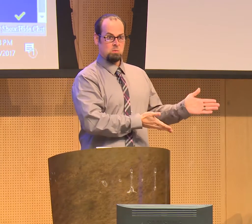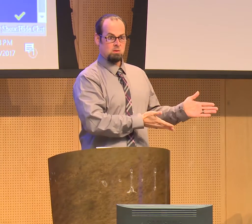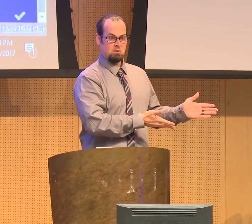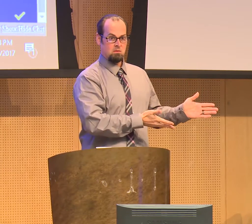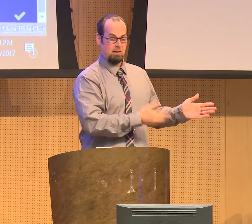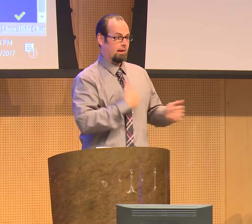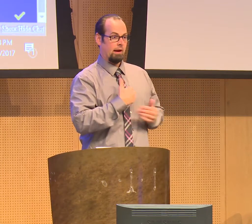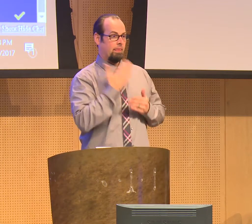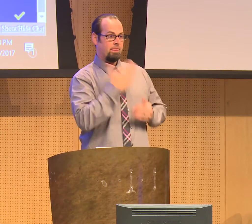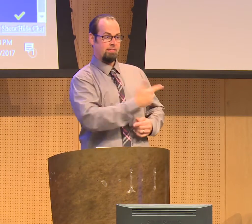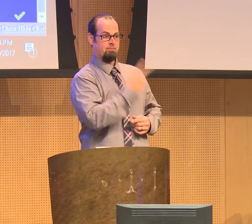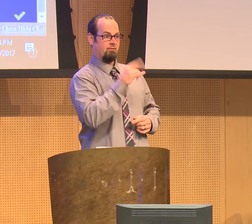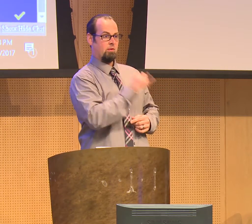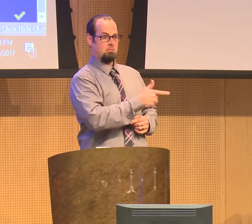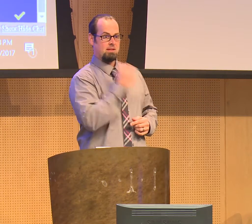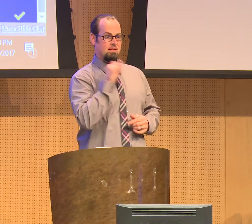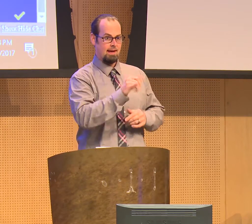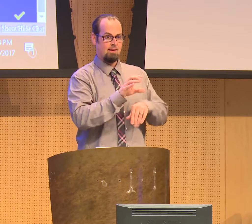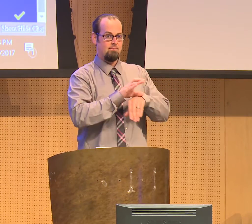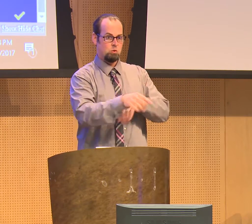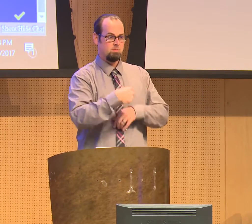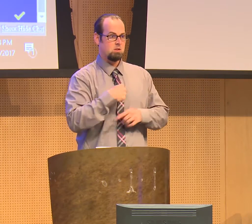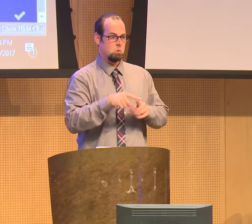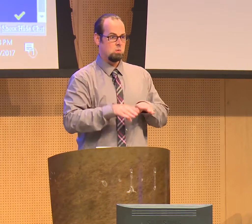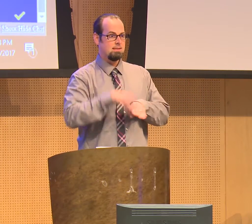To be very disciplined, they have to force me to step up.